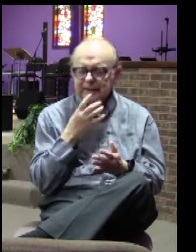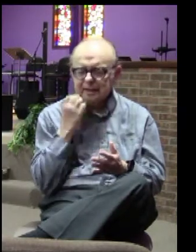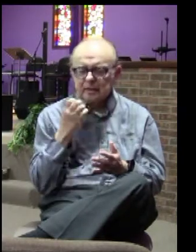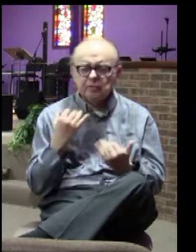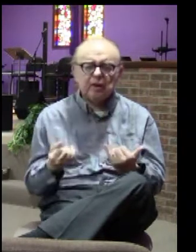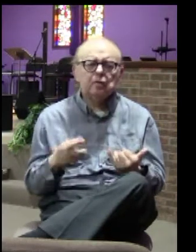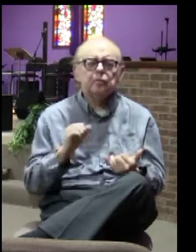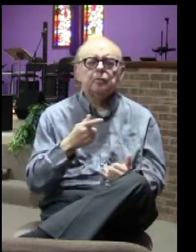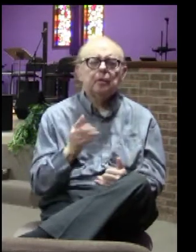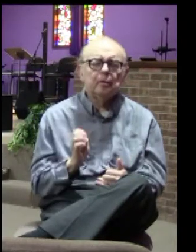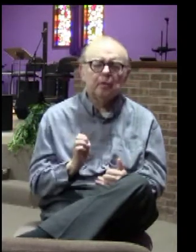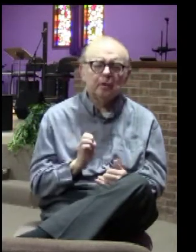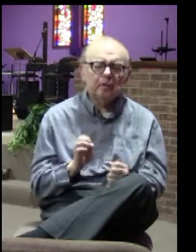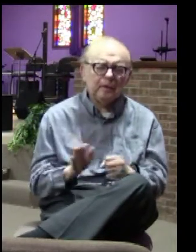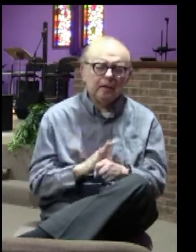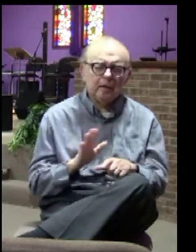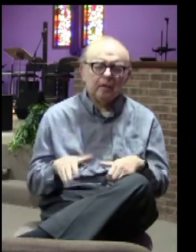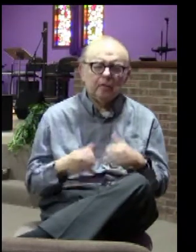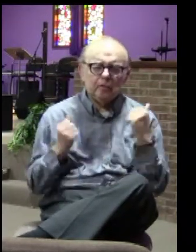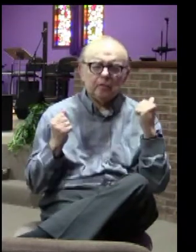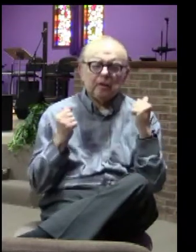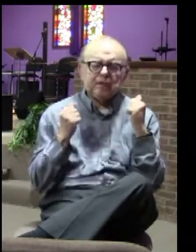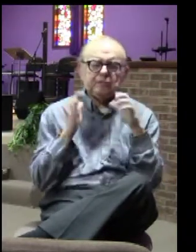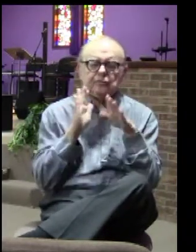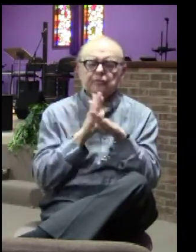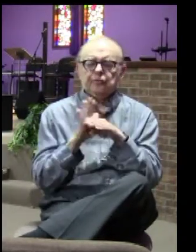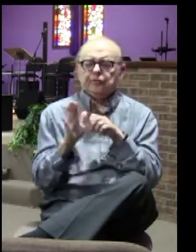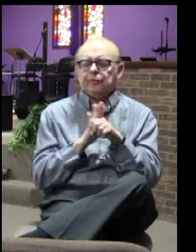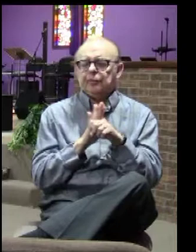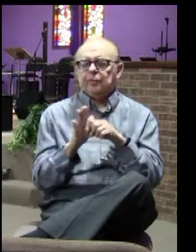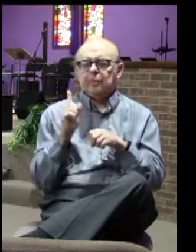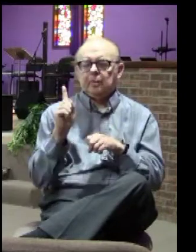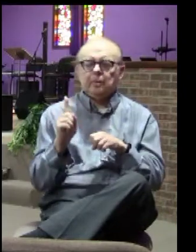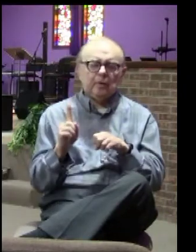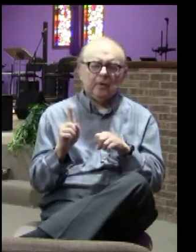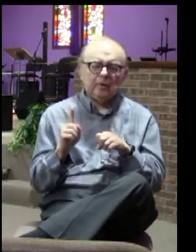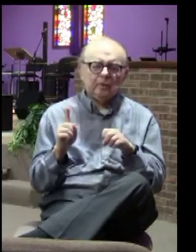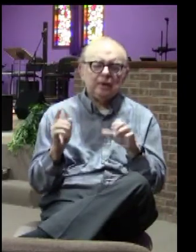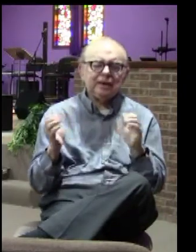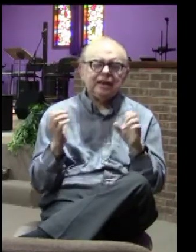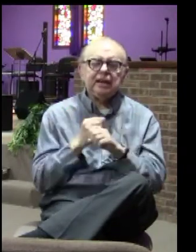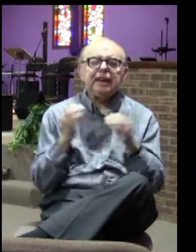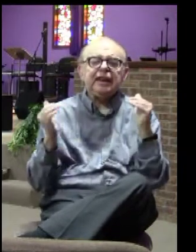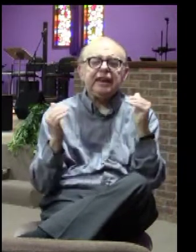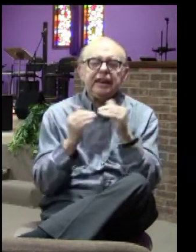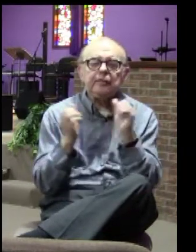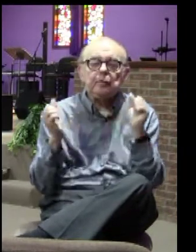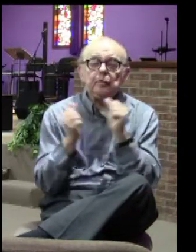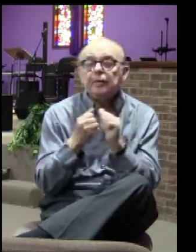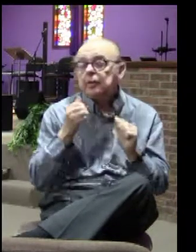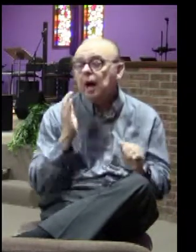now rage. Their whole life is consumed with wanting to get even with God.